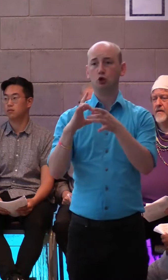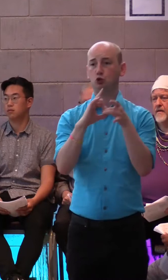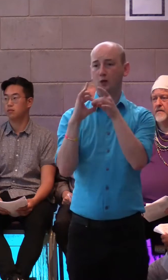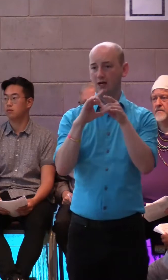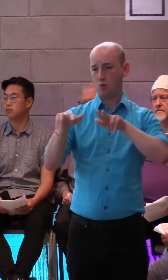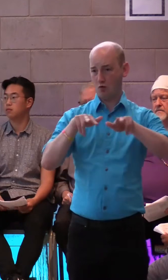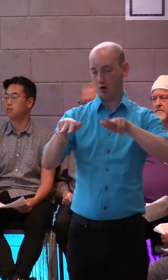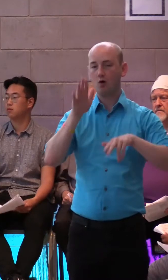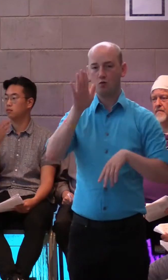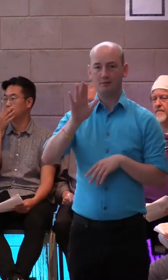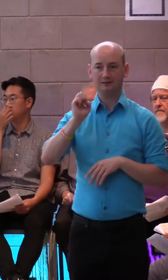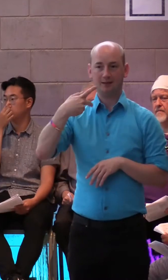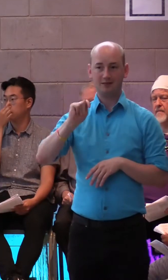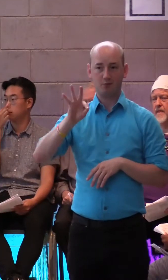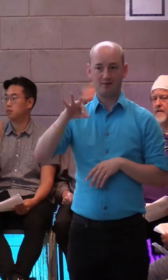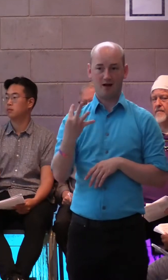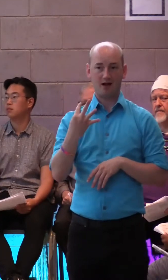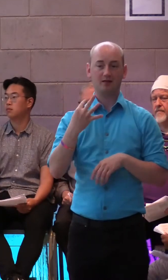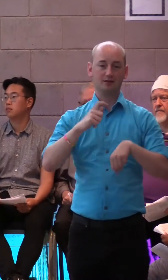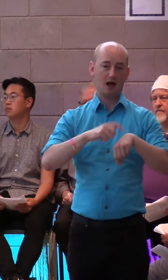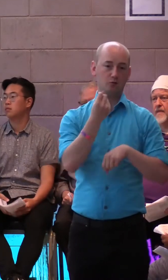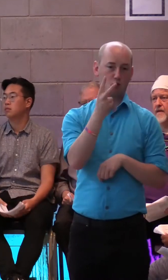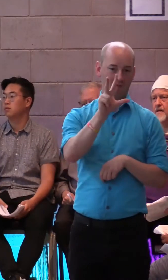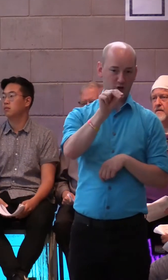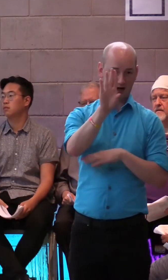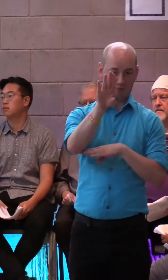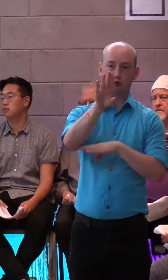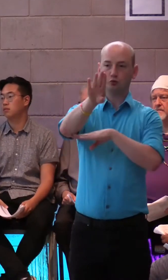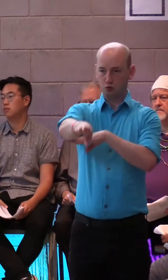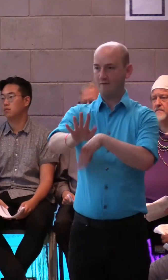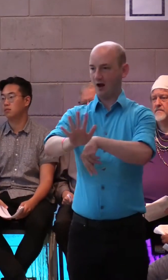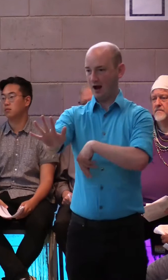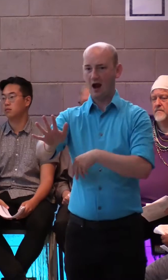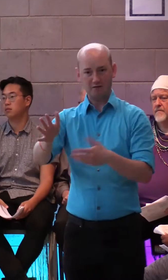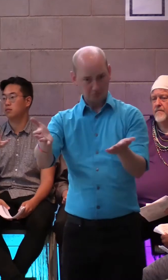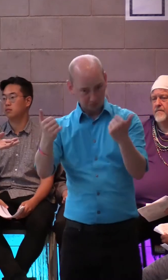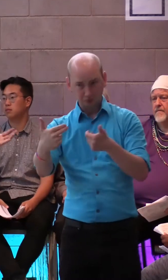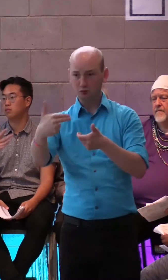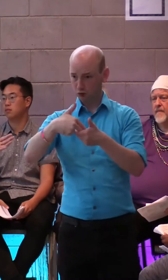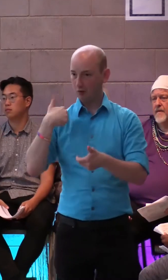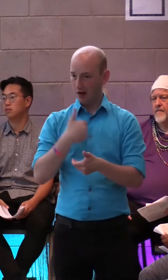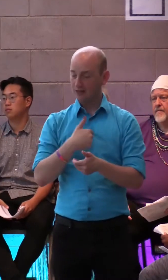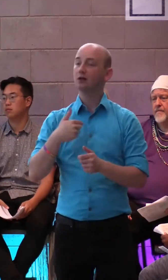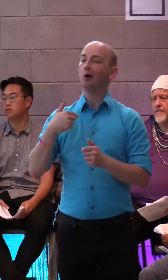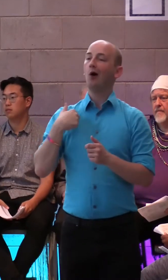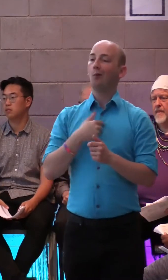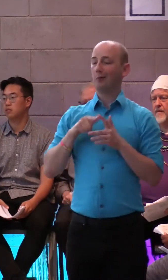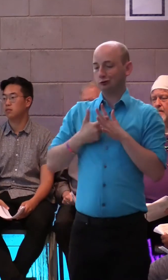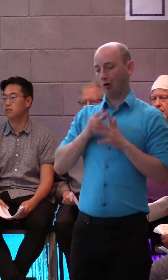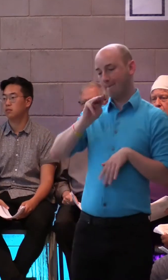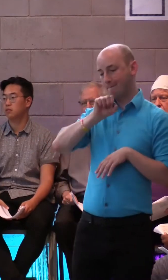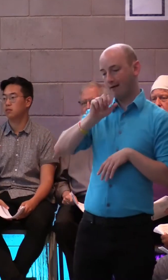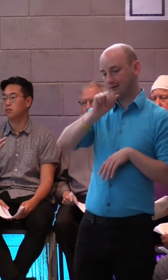September 9th from 12:30 to 5 p.m. And we would welcome you guys to join us while we walk down Massachusetts